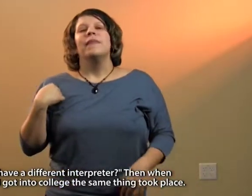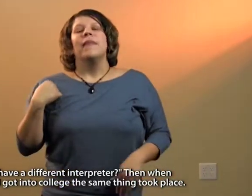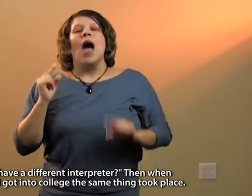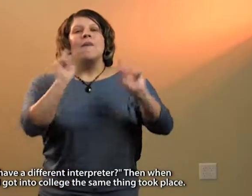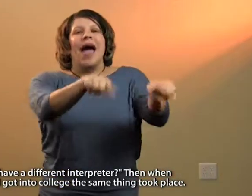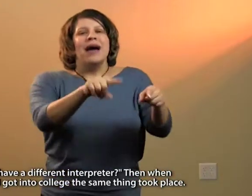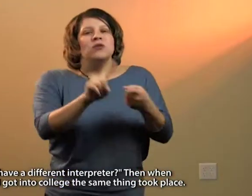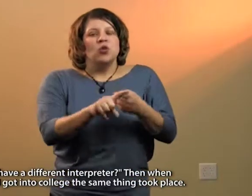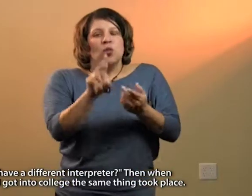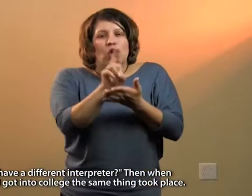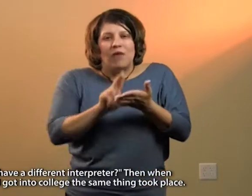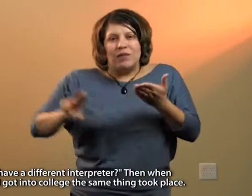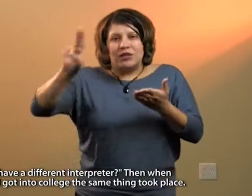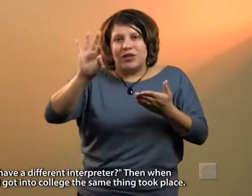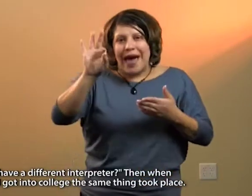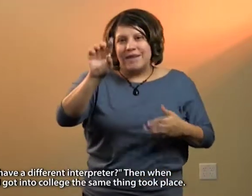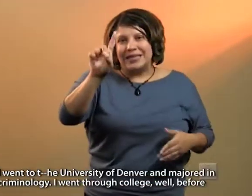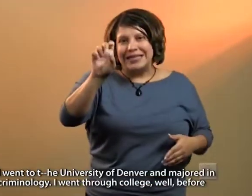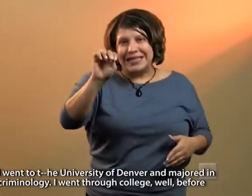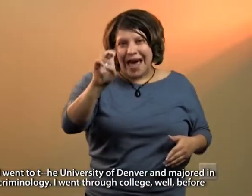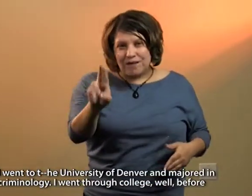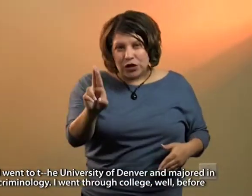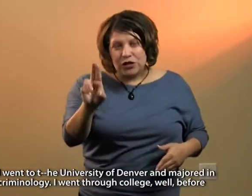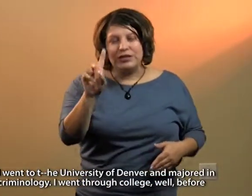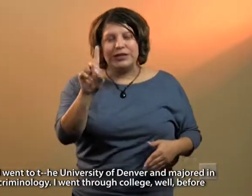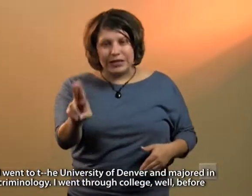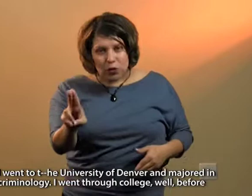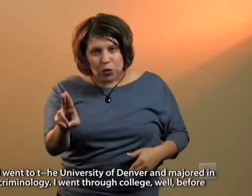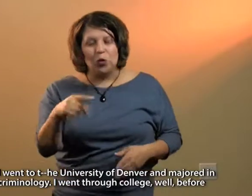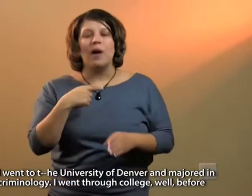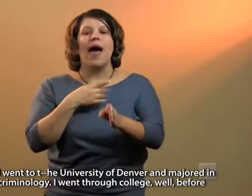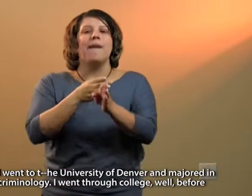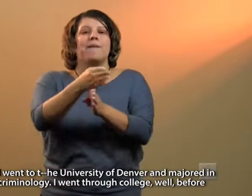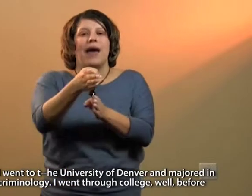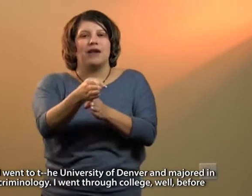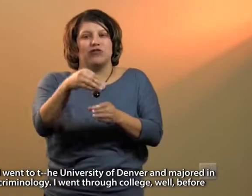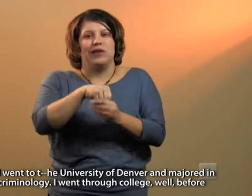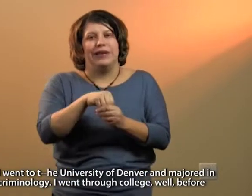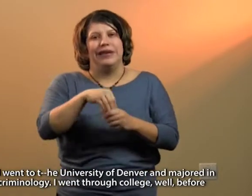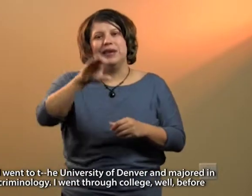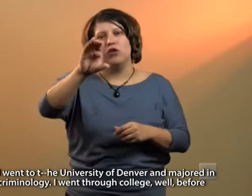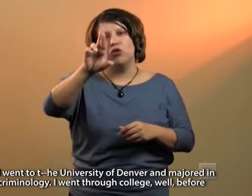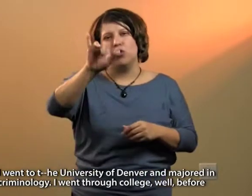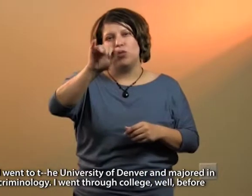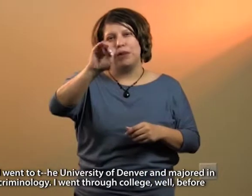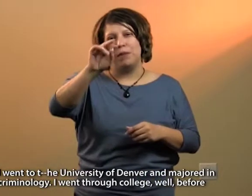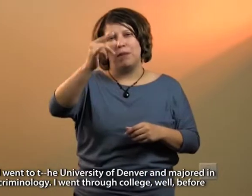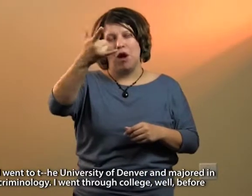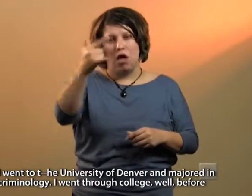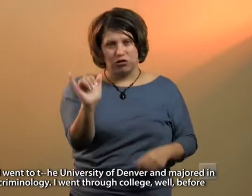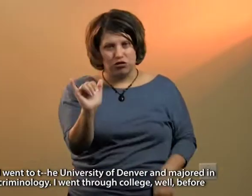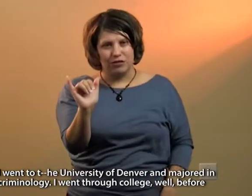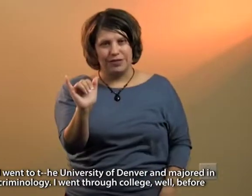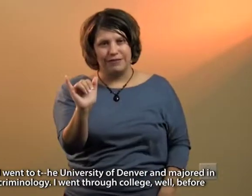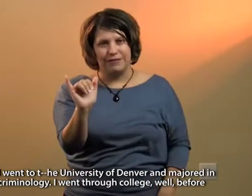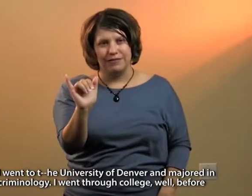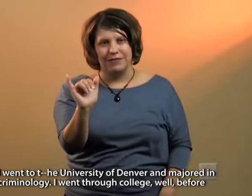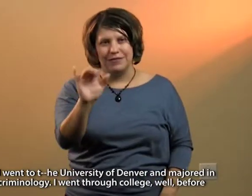same thing took place I went to the University of Denver And majored in